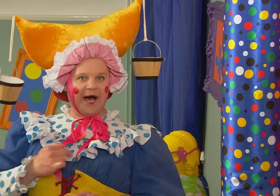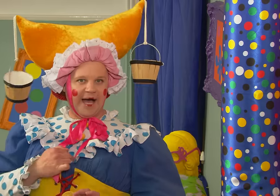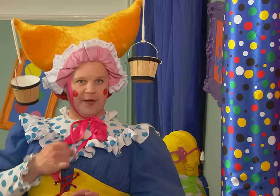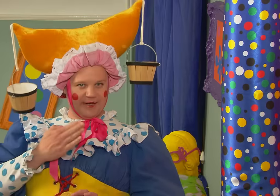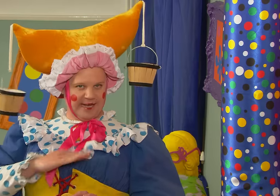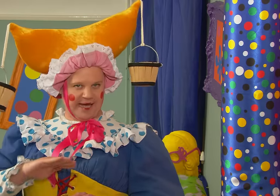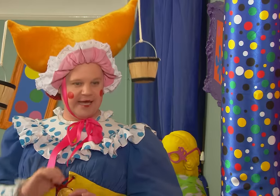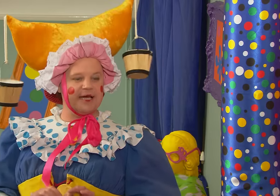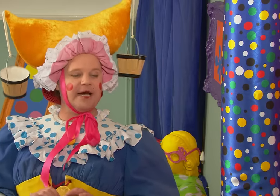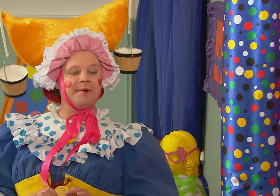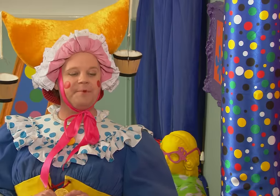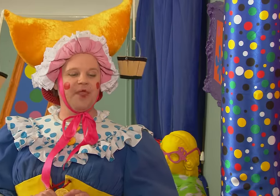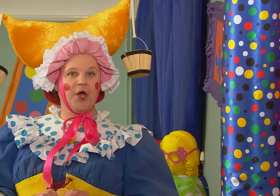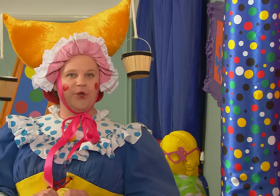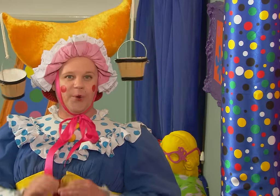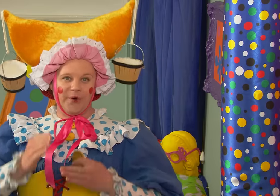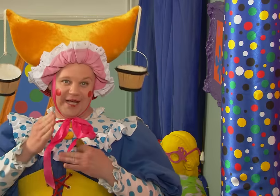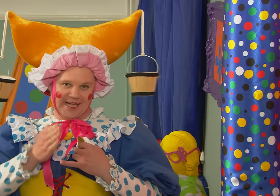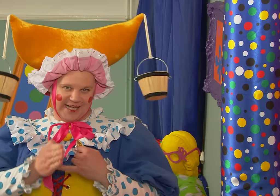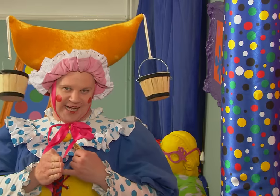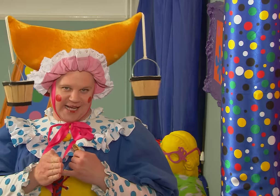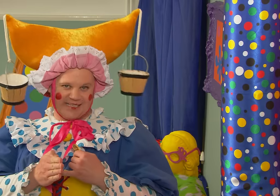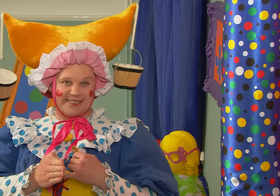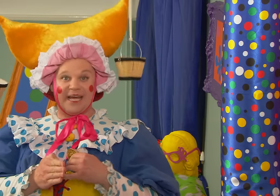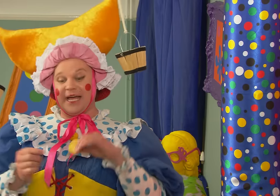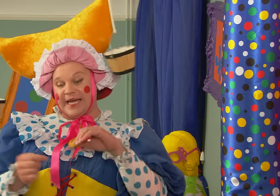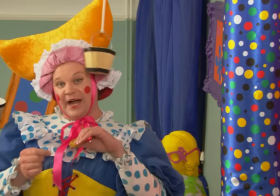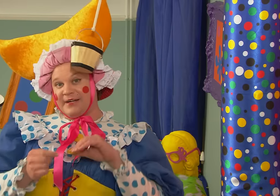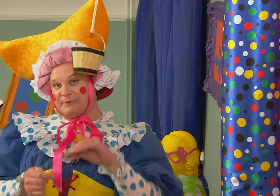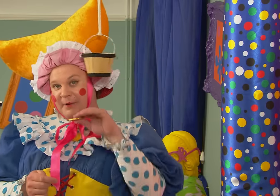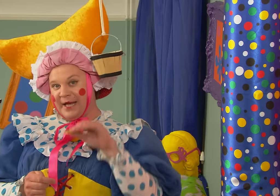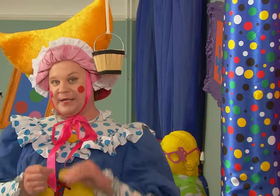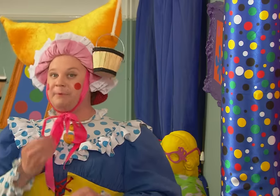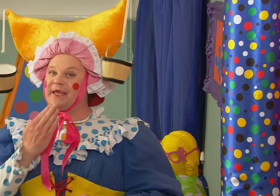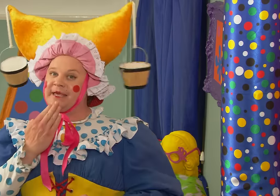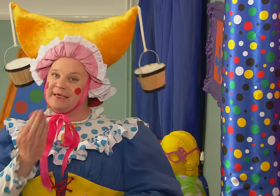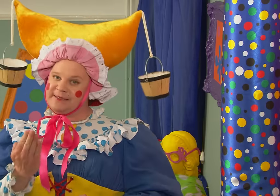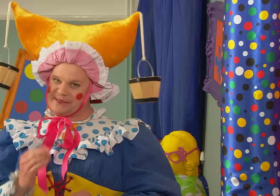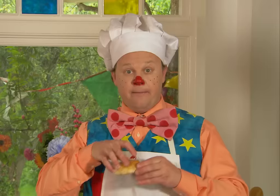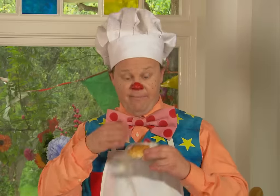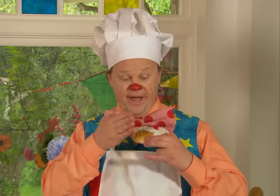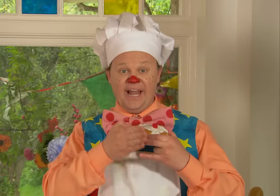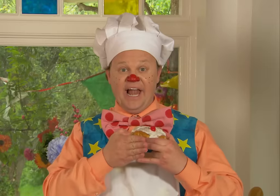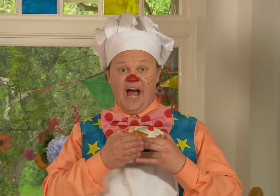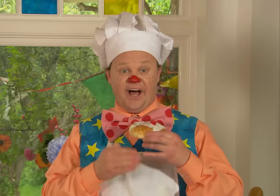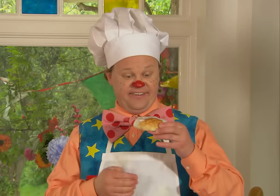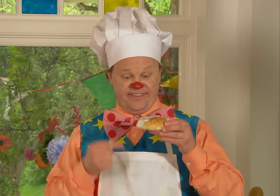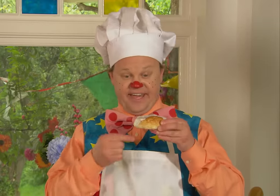I would like your last currant bun, please. My last